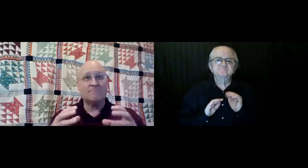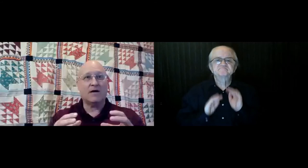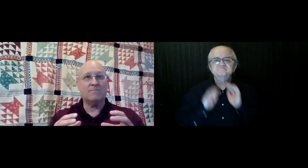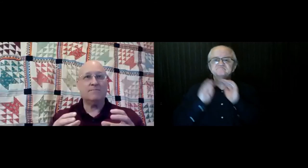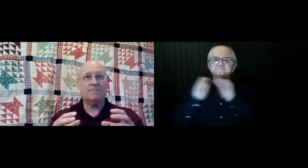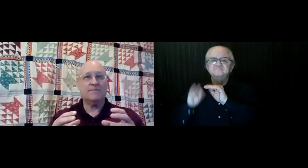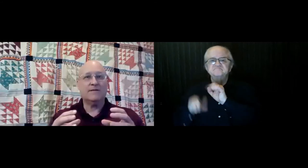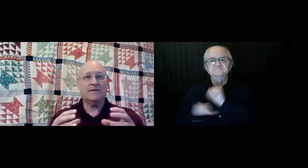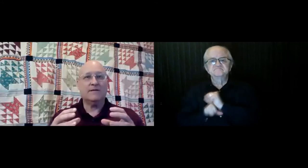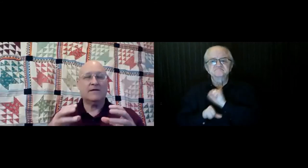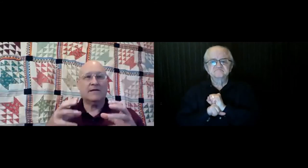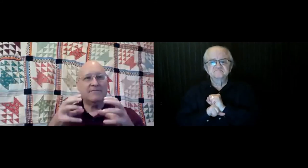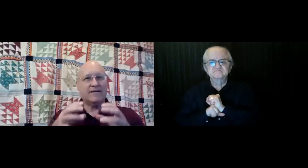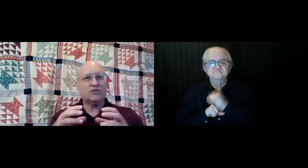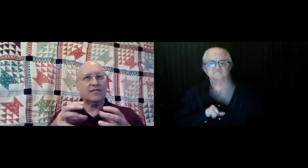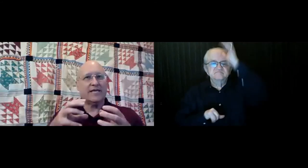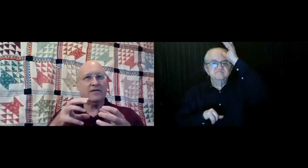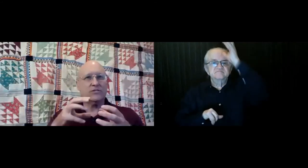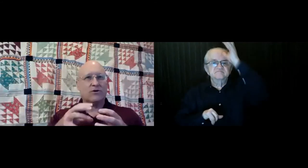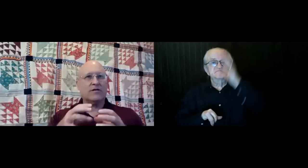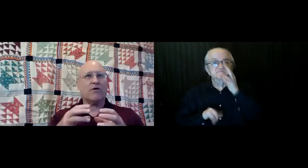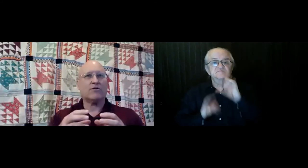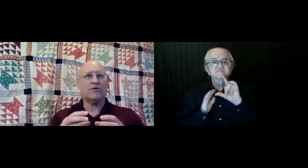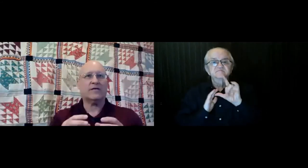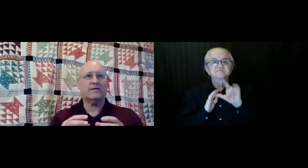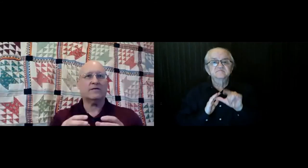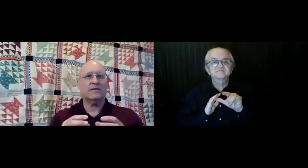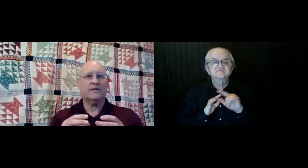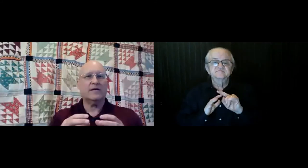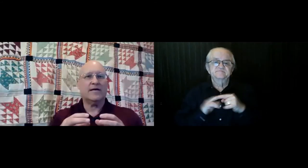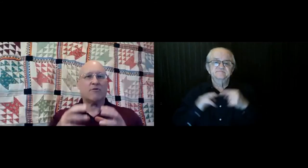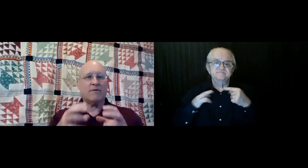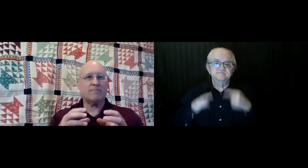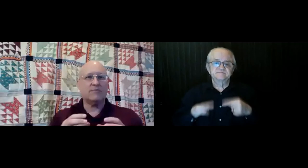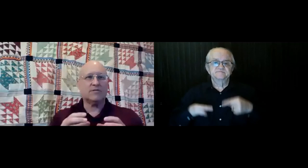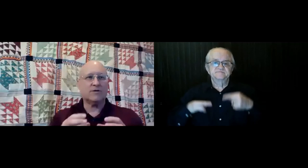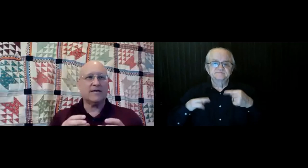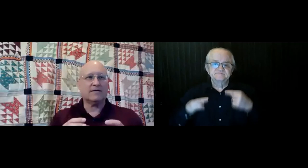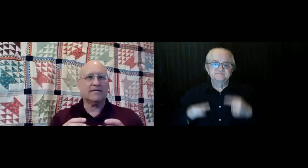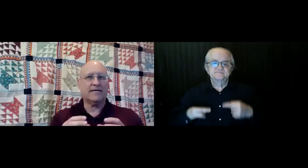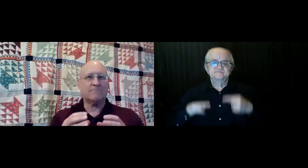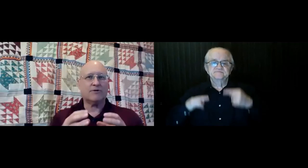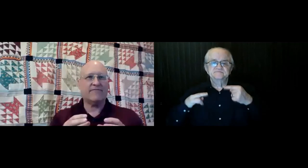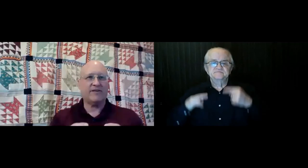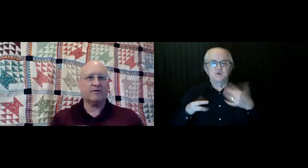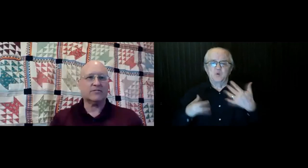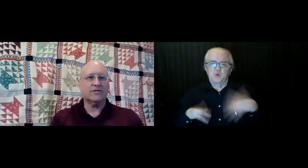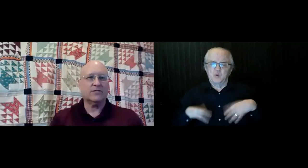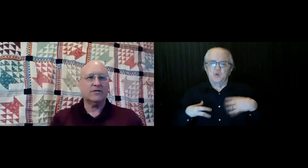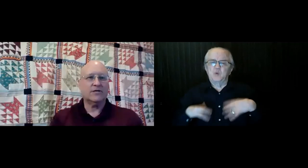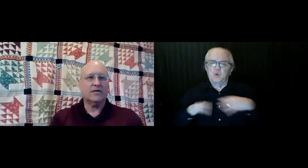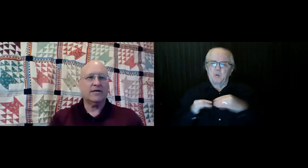Dad and Mom eventually started arguing. And I remember it was pretty ugly and pretty